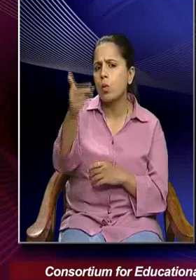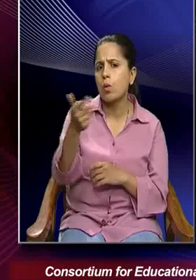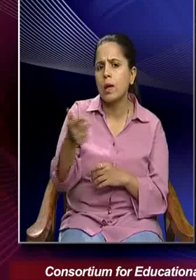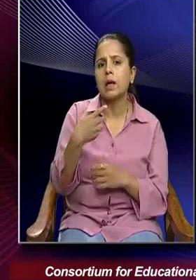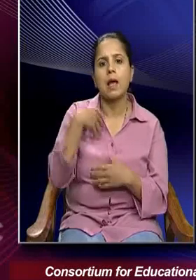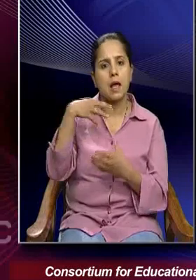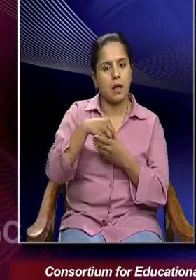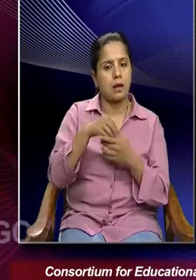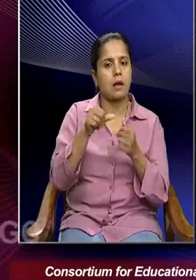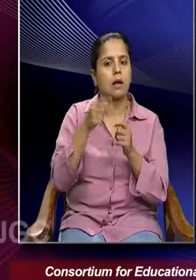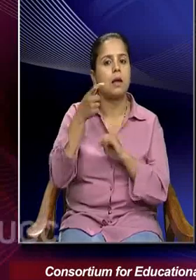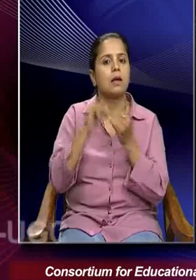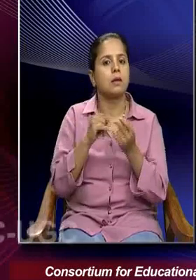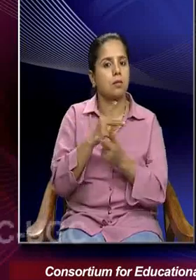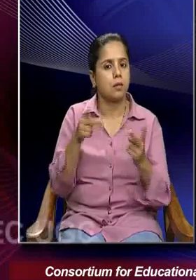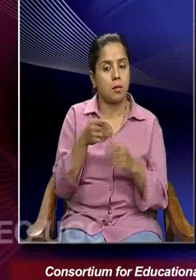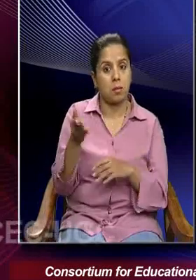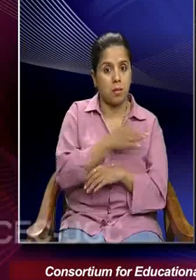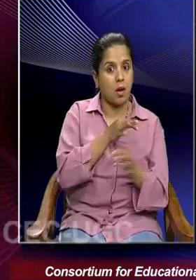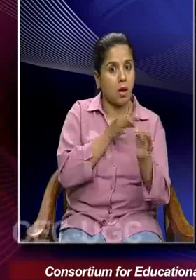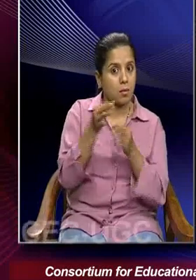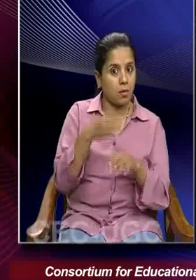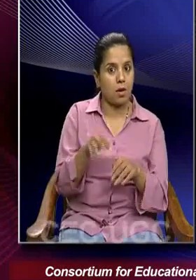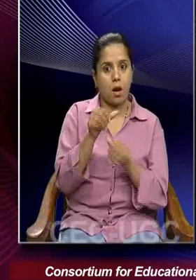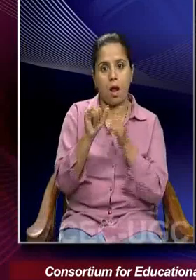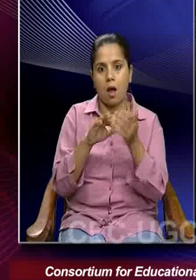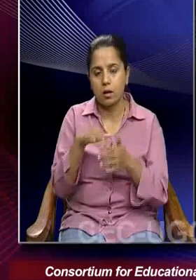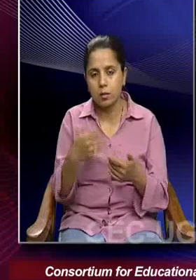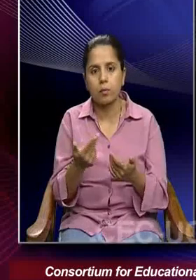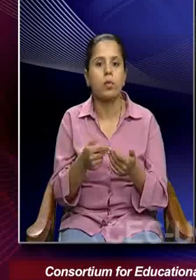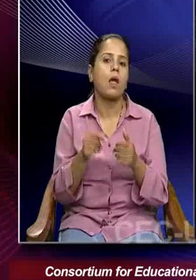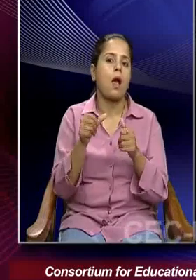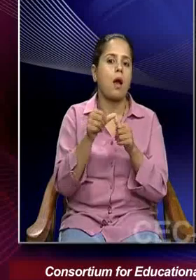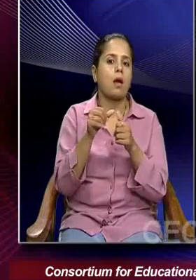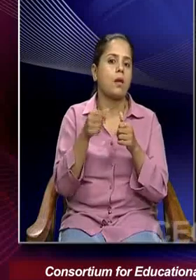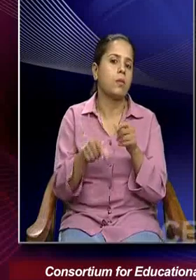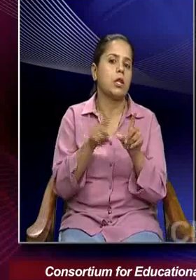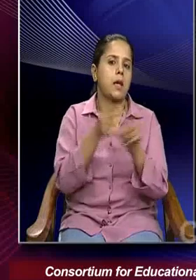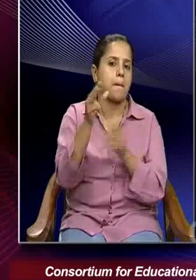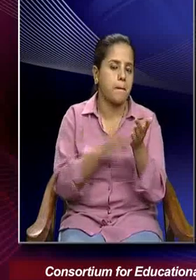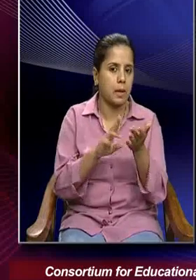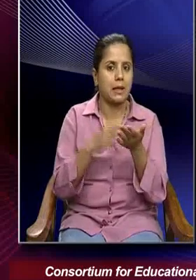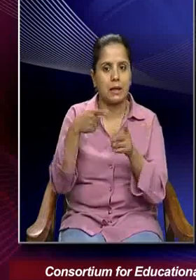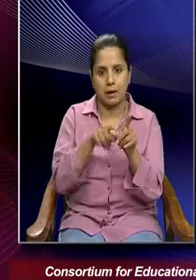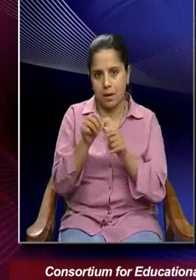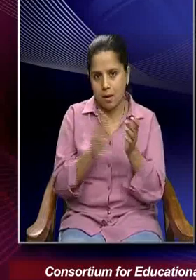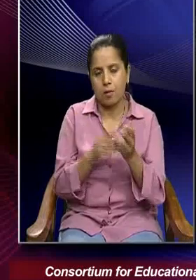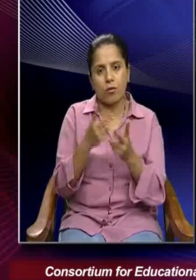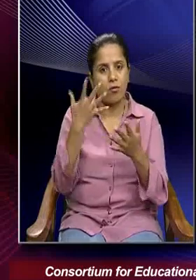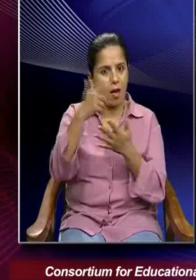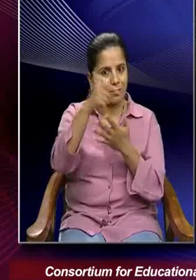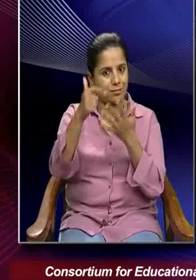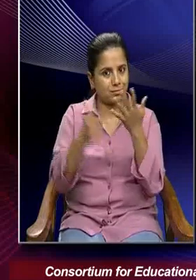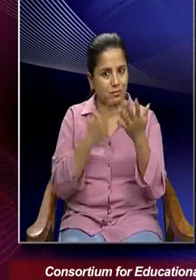internal aids. So as mentioned earlier, asana, yam, niyam, asana, all those 5 are included